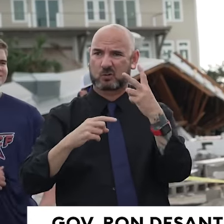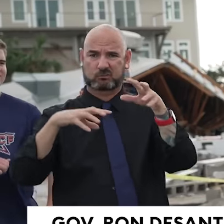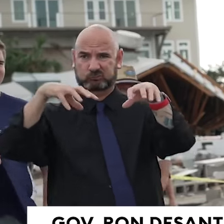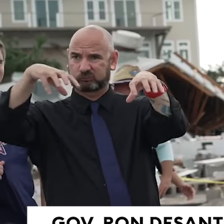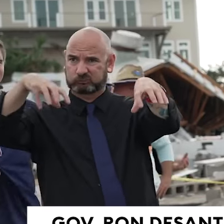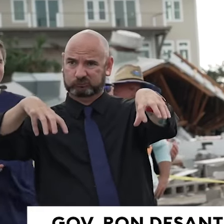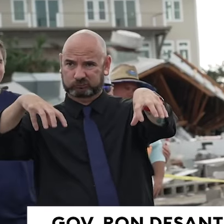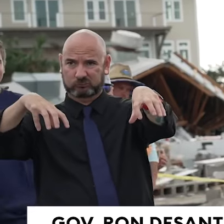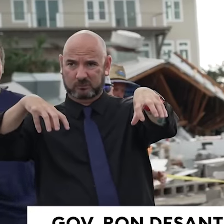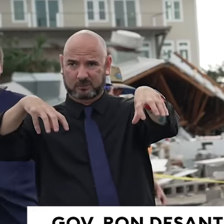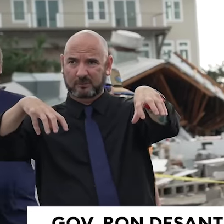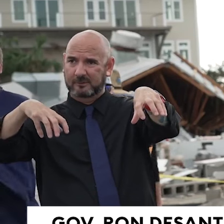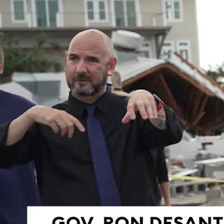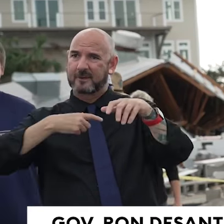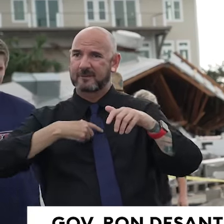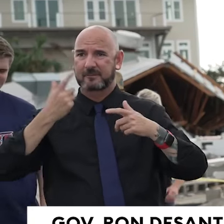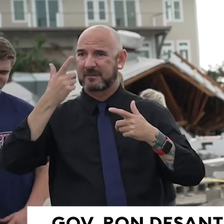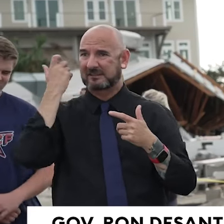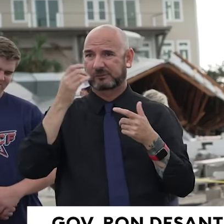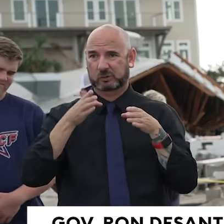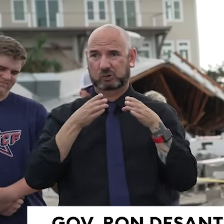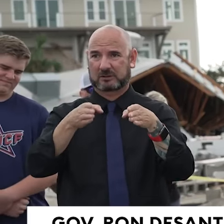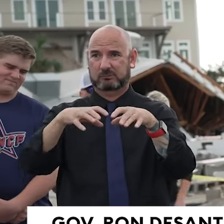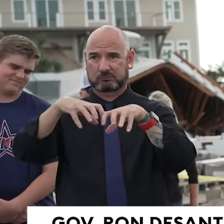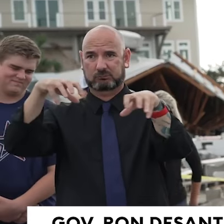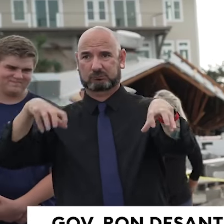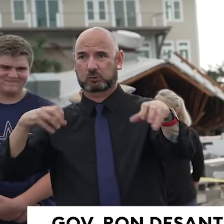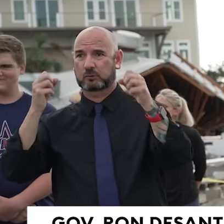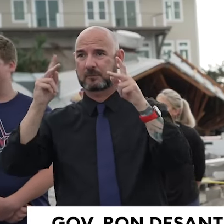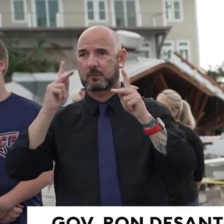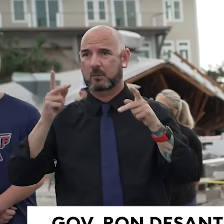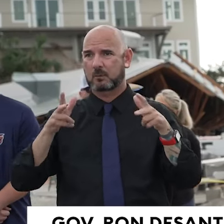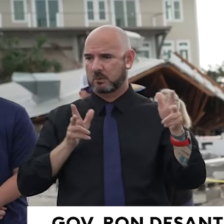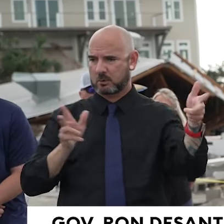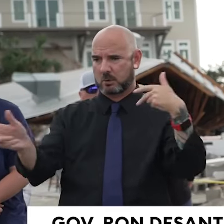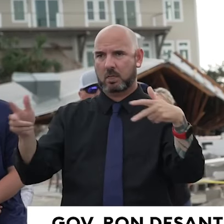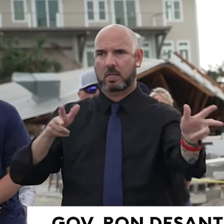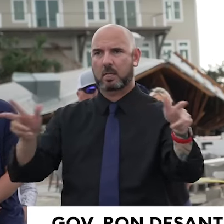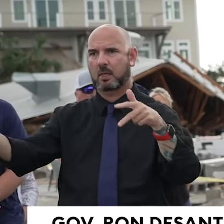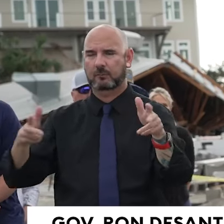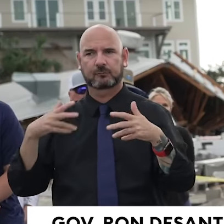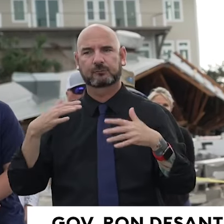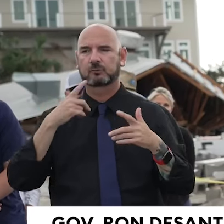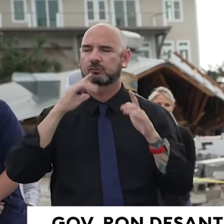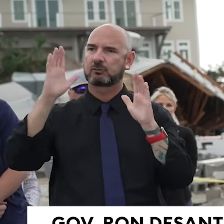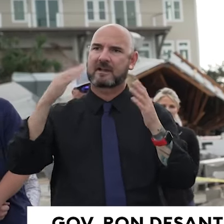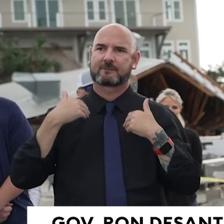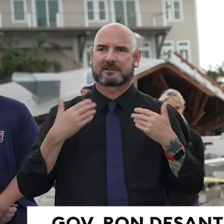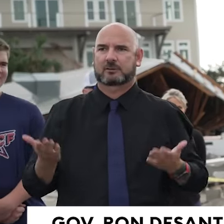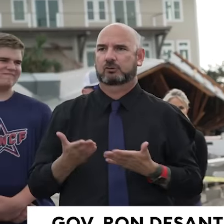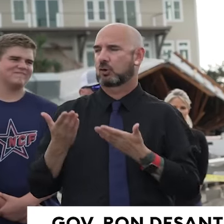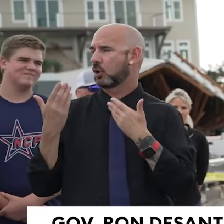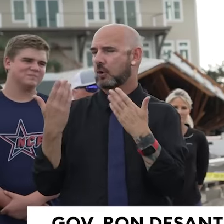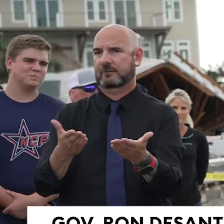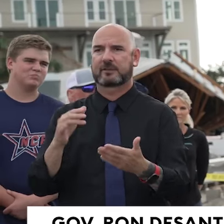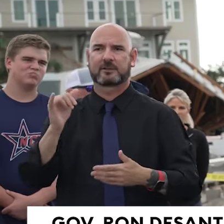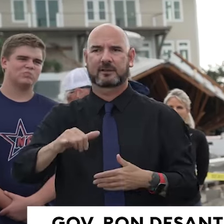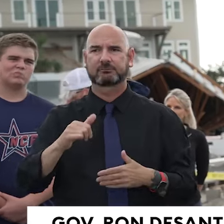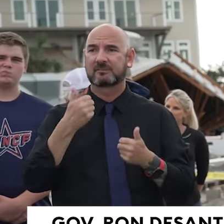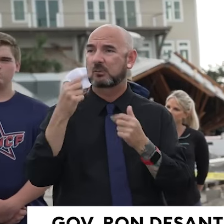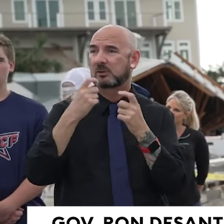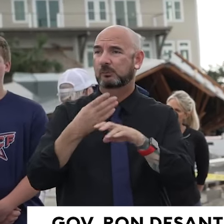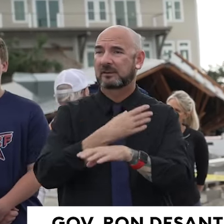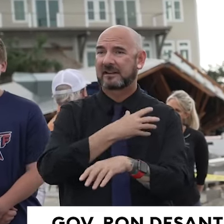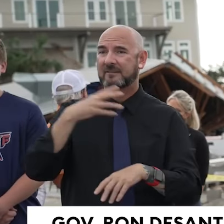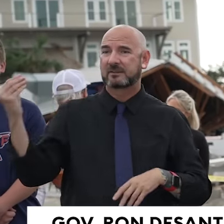so many people. So it's a real treat to have them here offering that. Okay, we got any questions before I go? Yes,